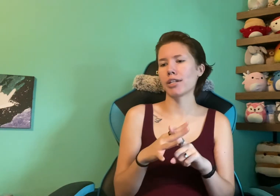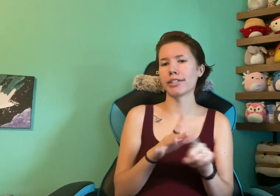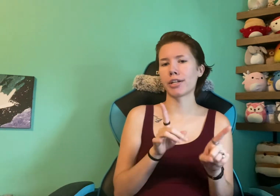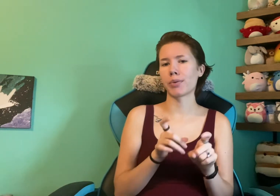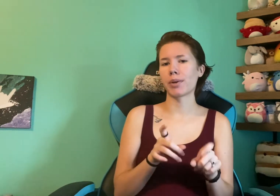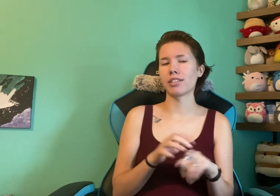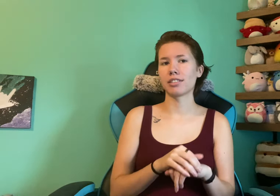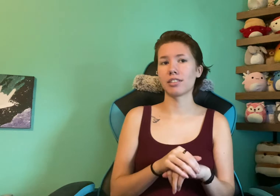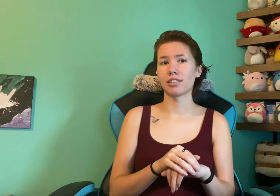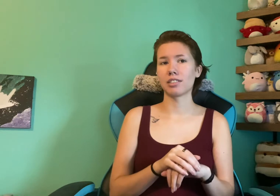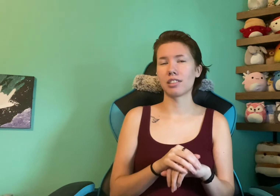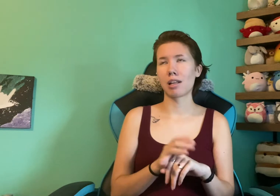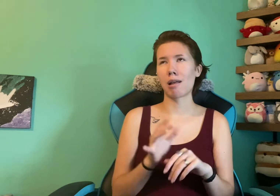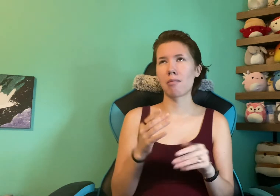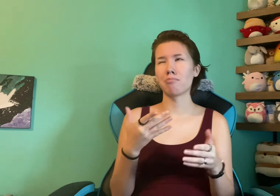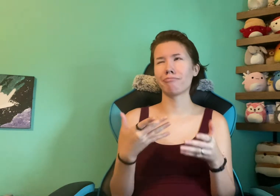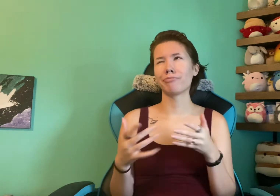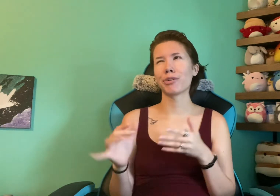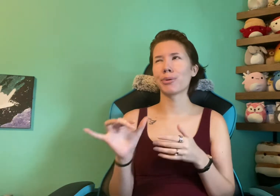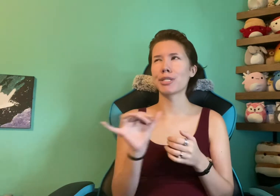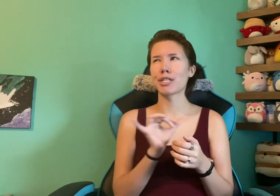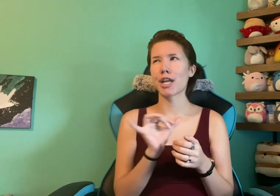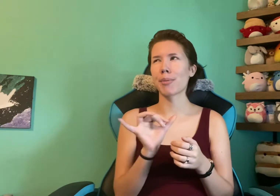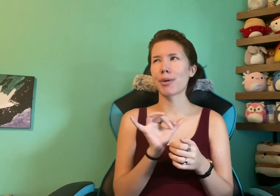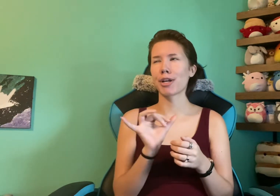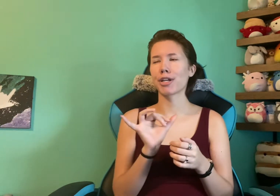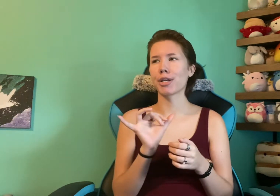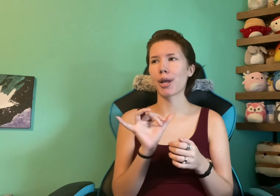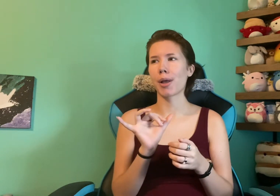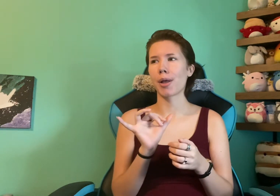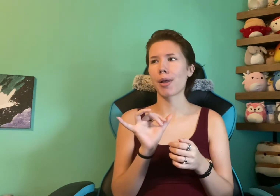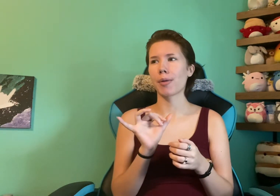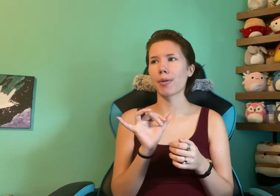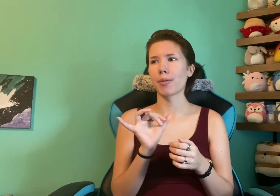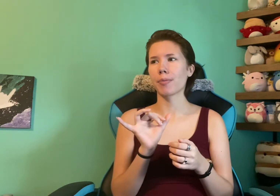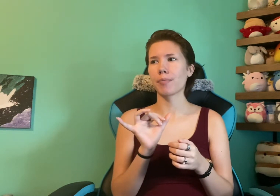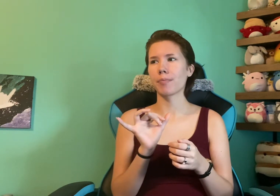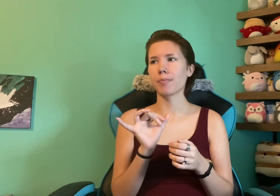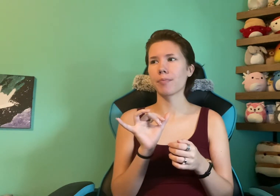the fill in the table question in the reading section.